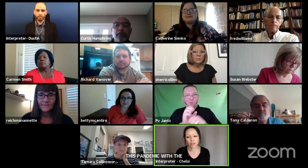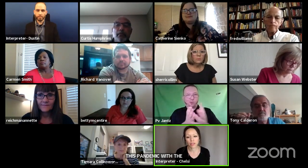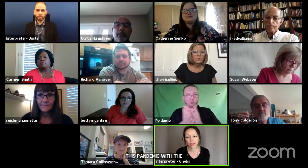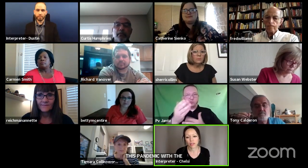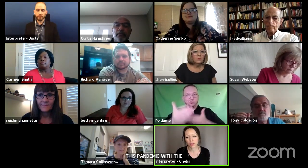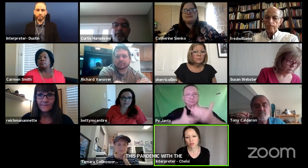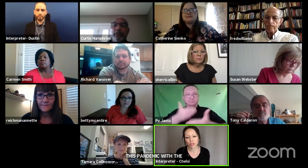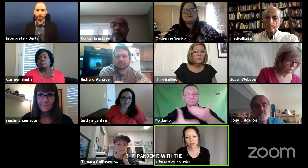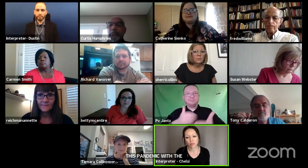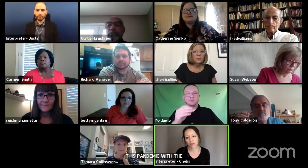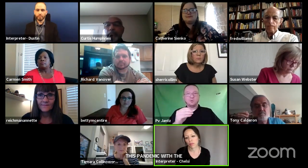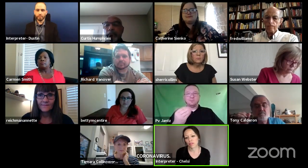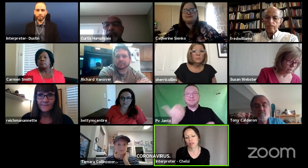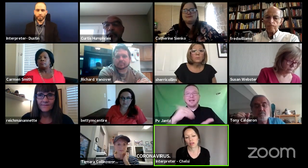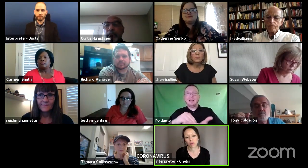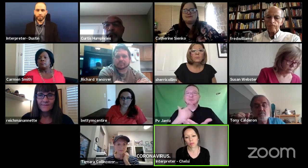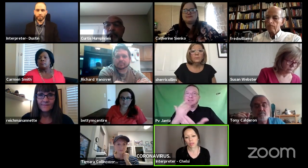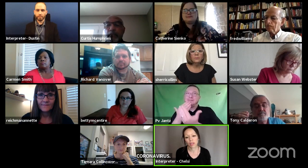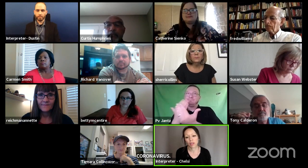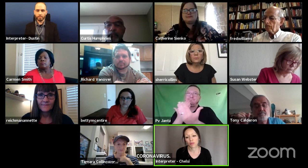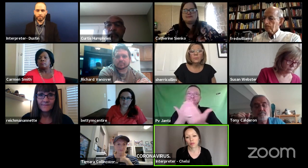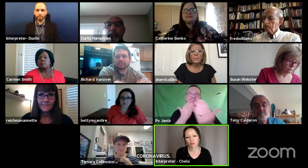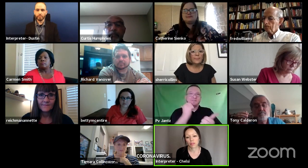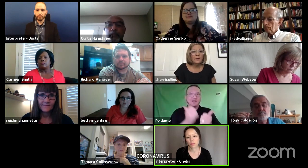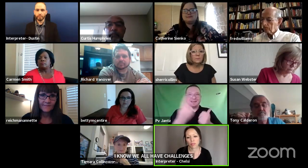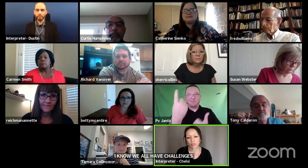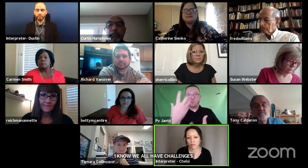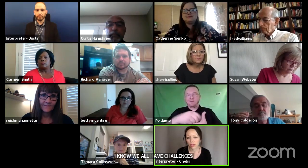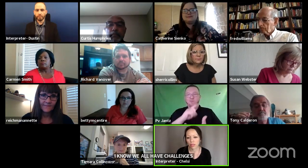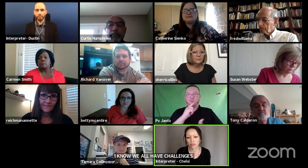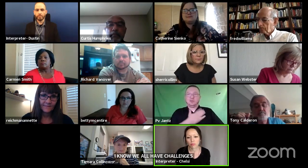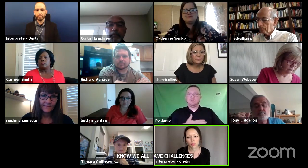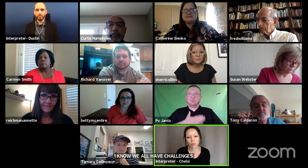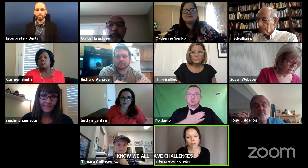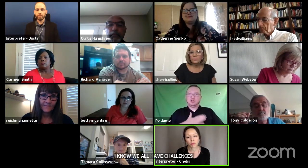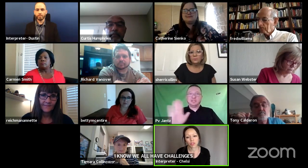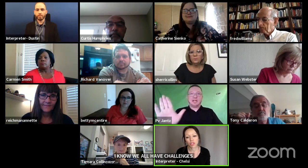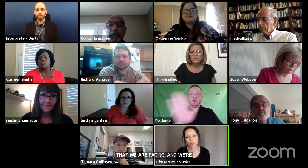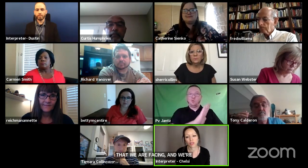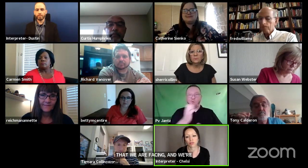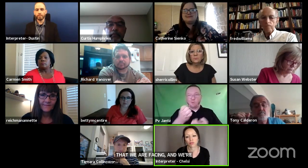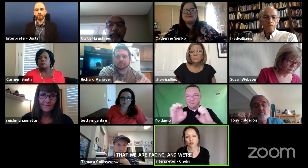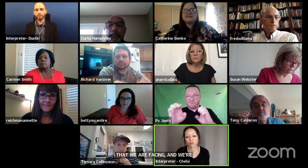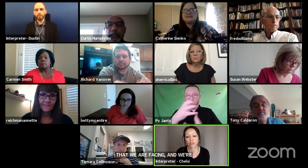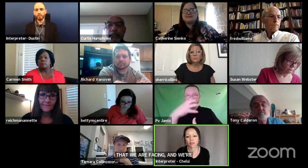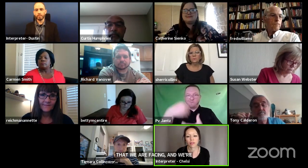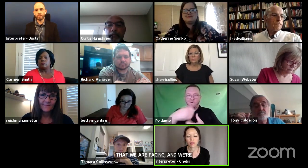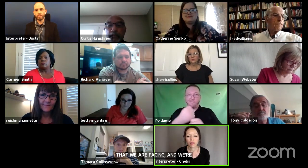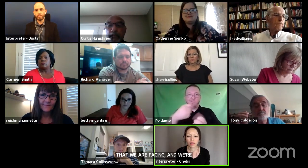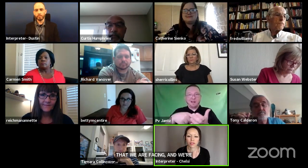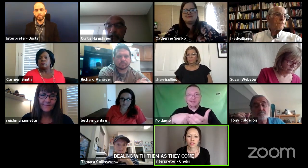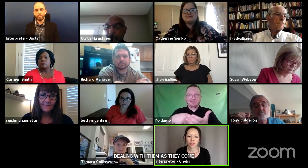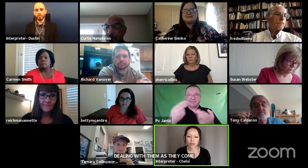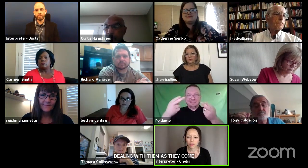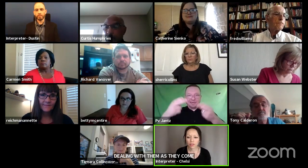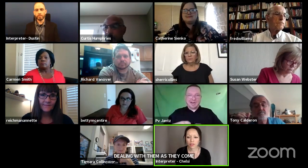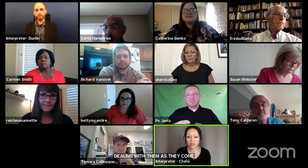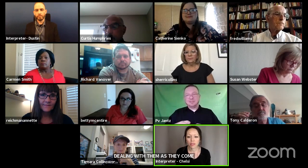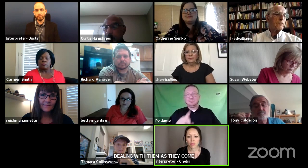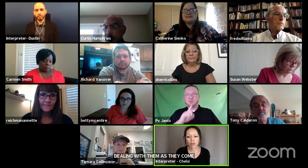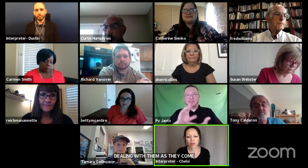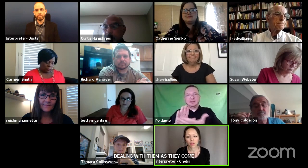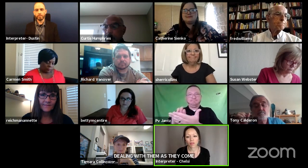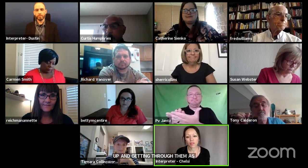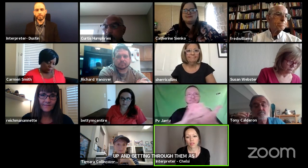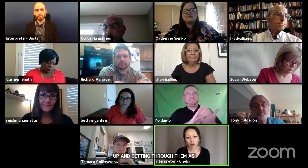we are facing, and we're dealing with them as they come up and getting through them as best as we can. So we really appreciate your involvement and your efforts